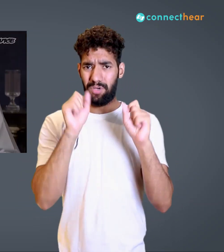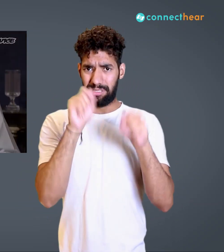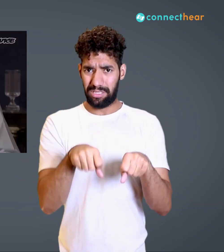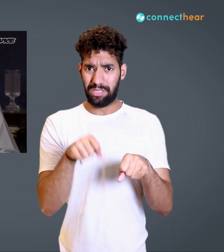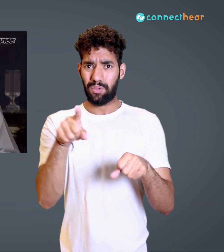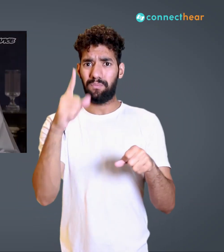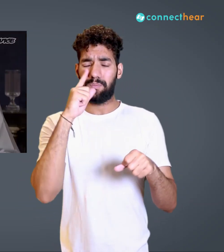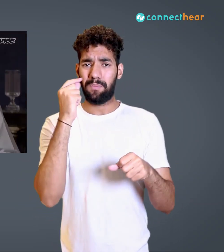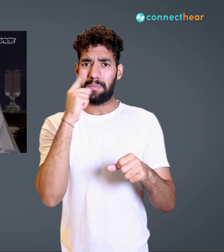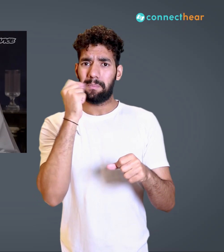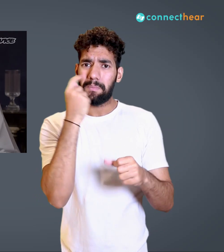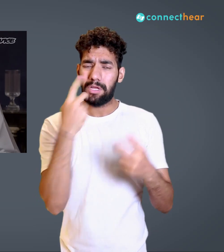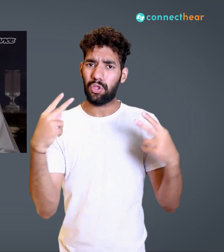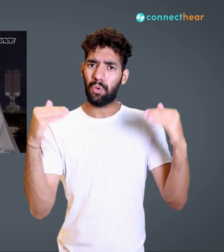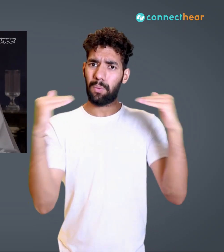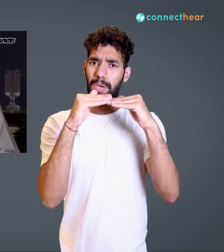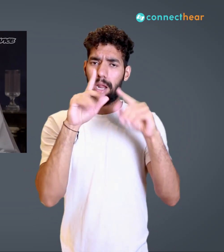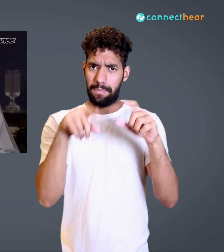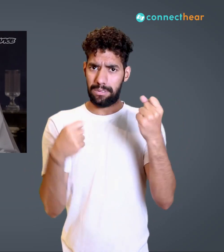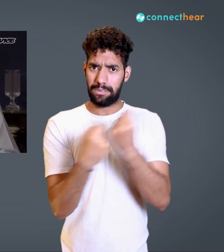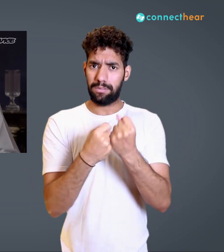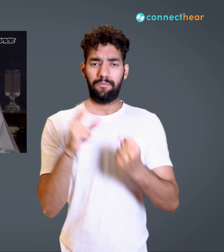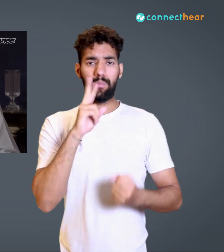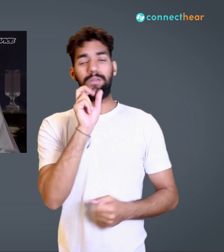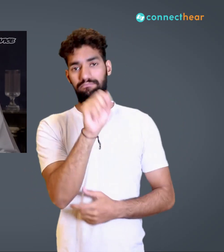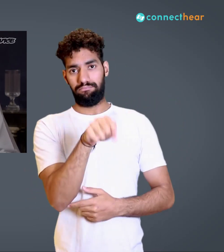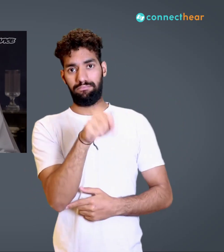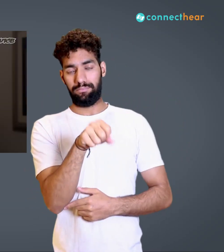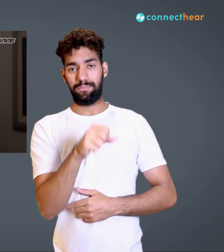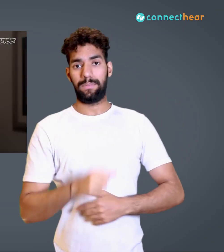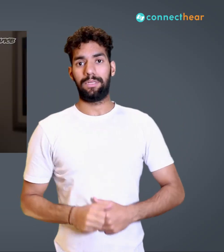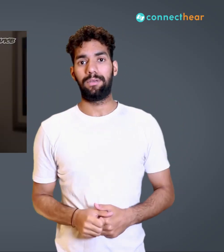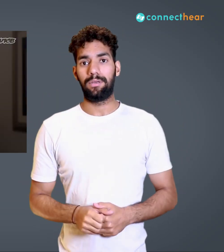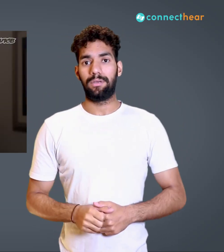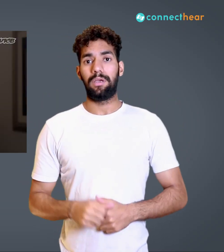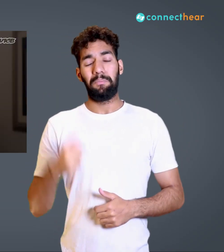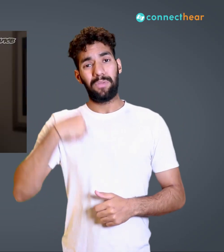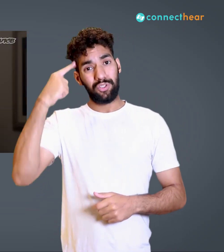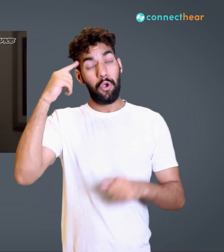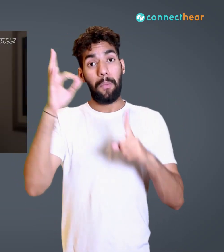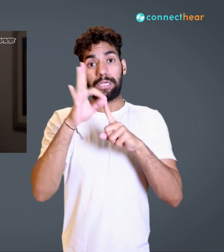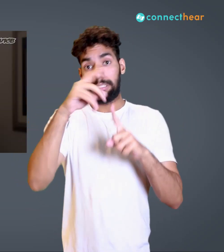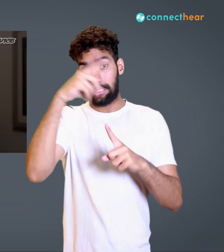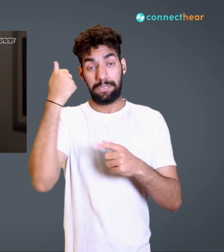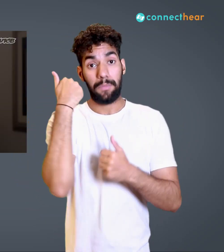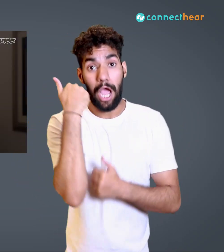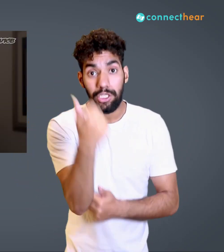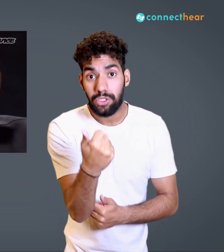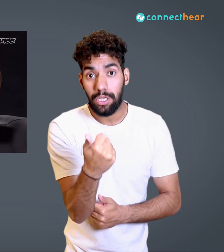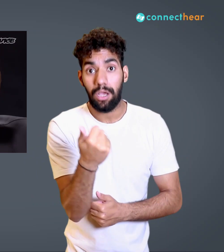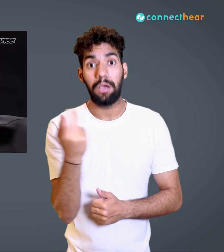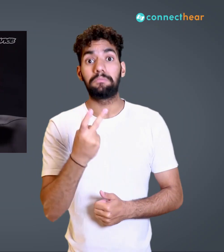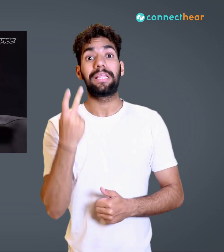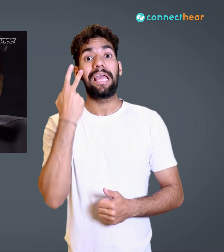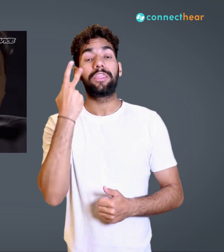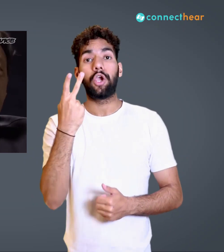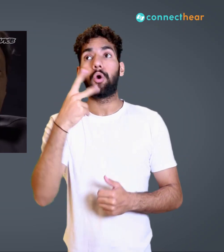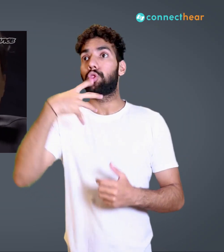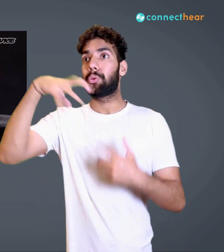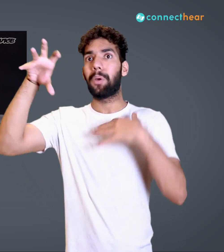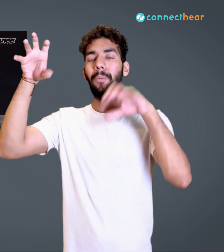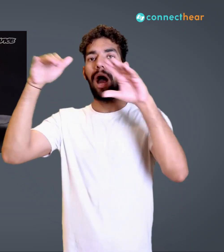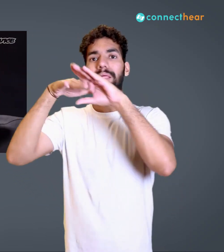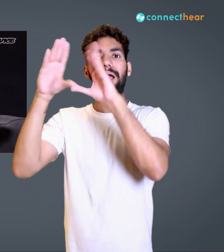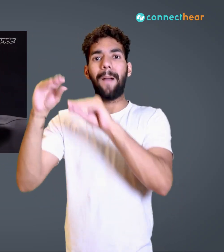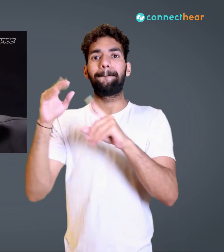their fight for gender equity? Absolutely. Yeah. Look, and Pakistan is very fortunate in a lot of ways when you